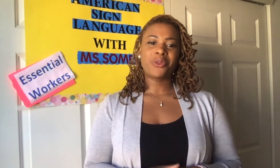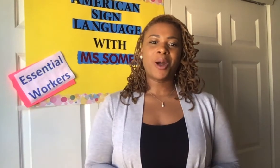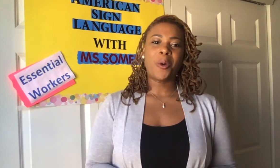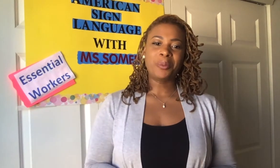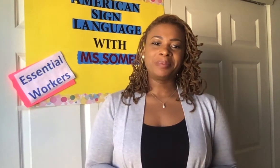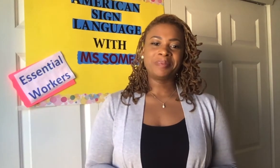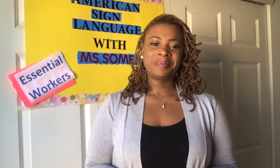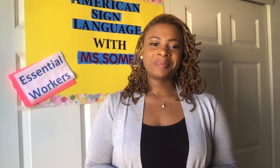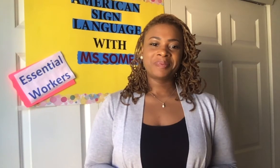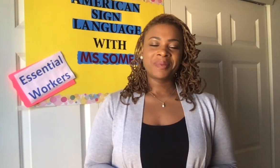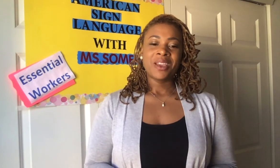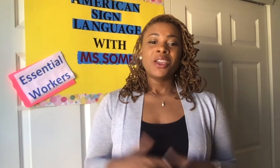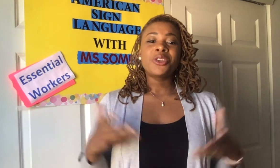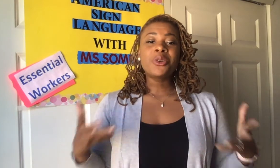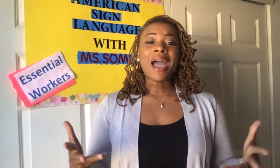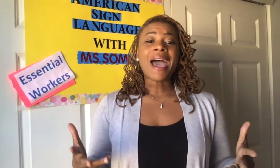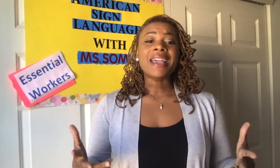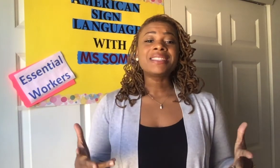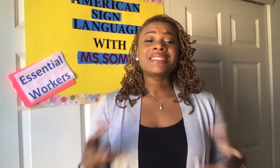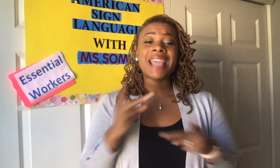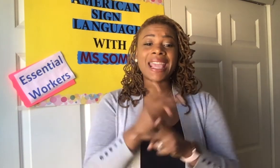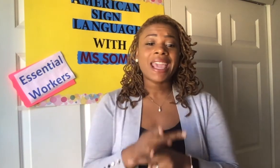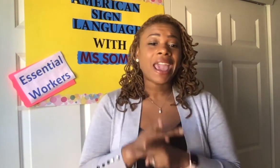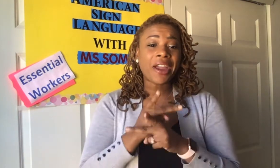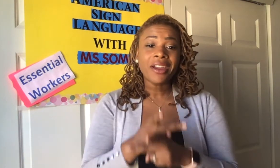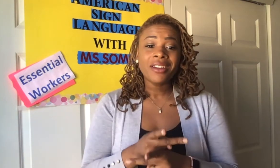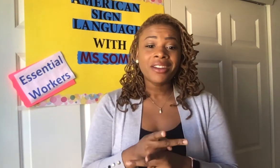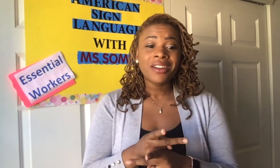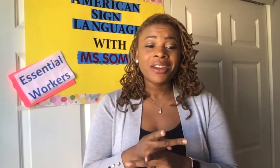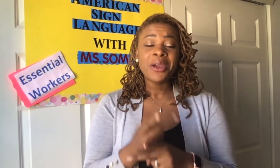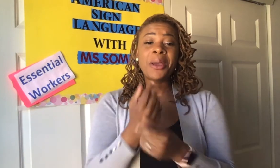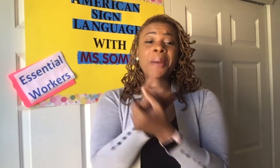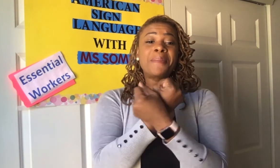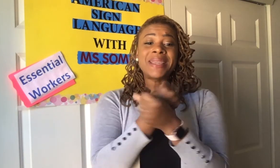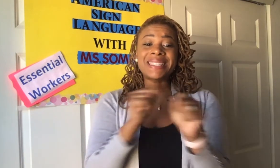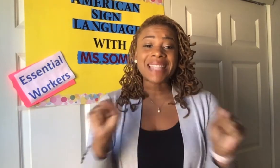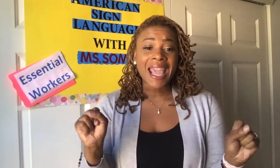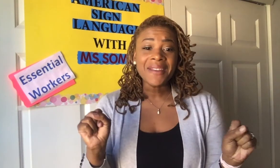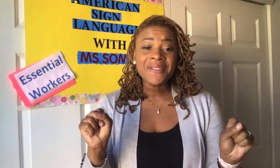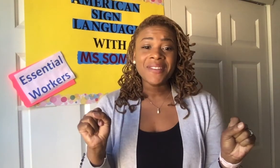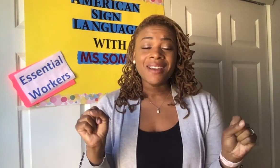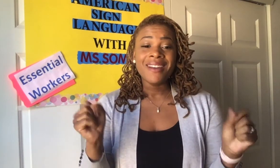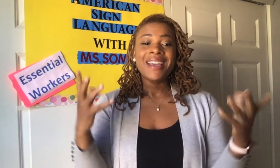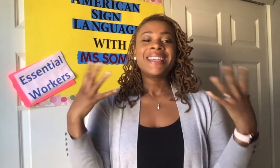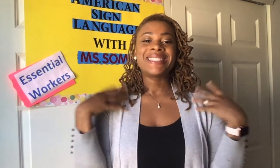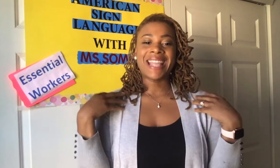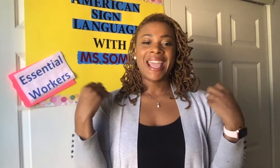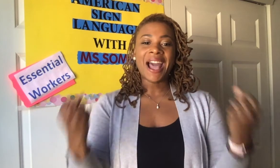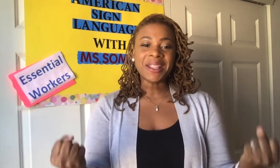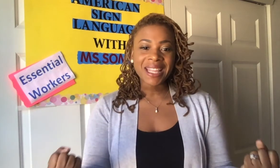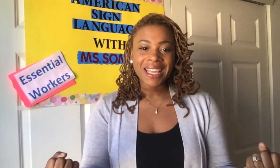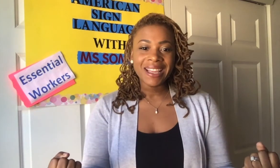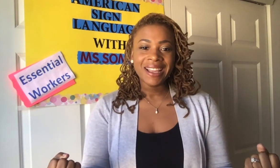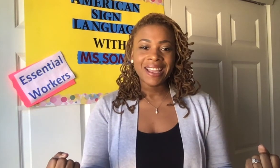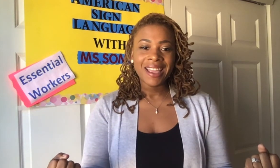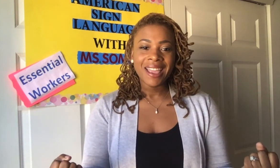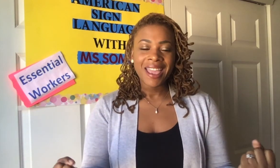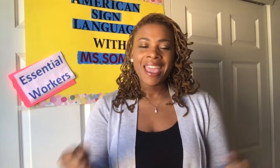home. You guys take care, be safe, stay healthy,